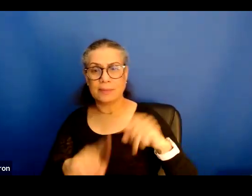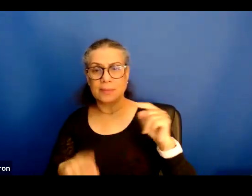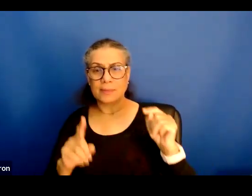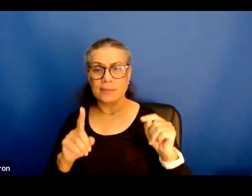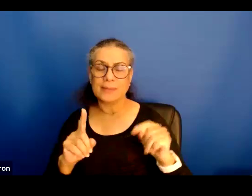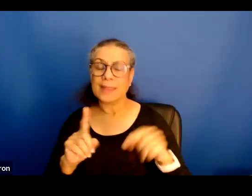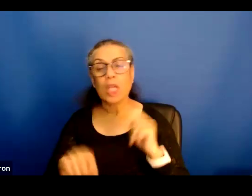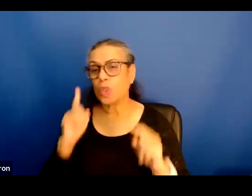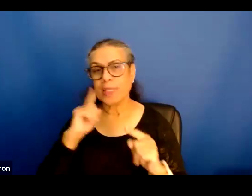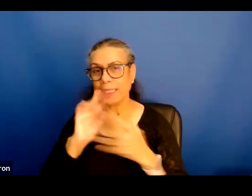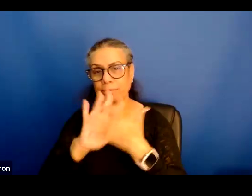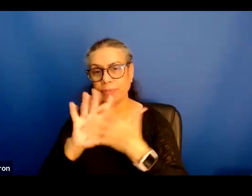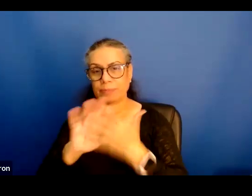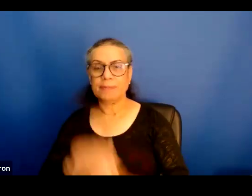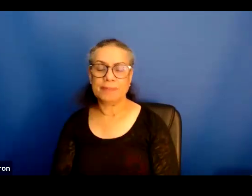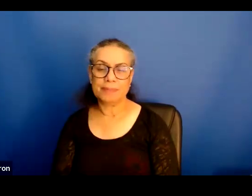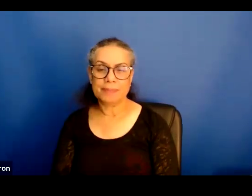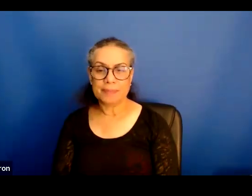Thank you.